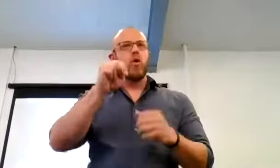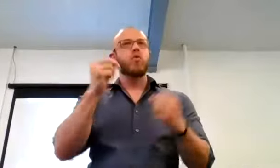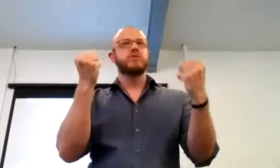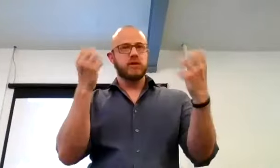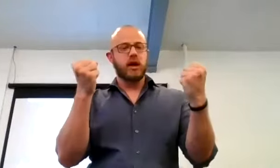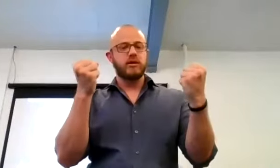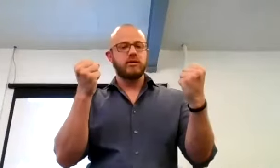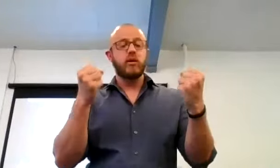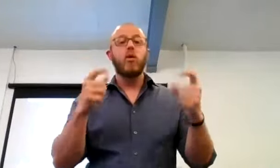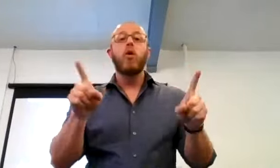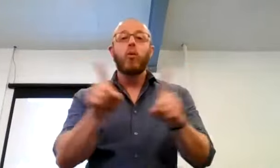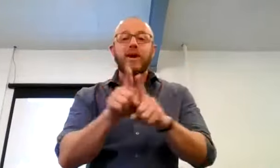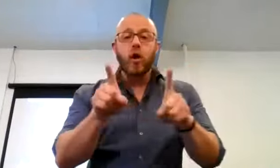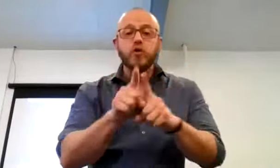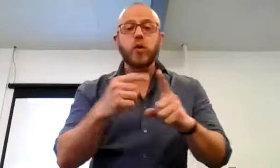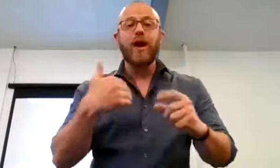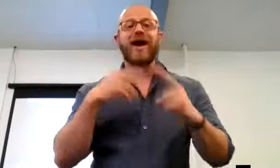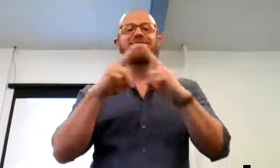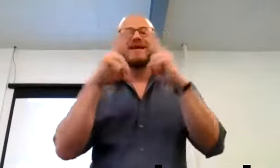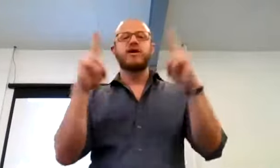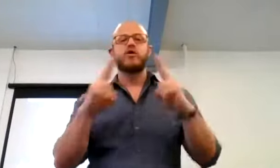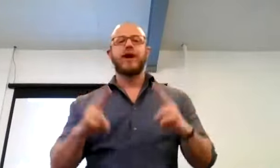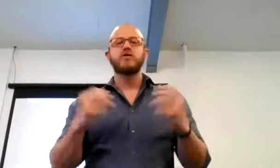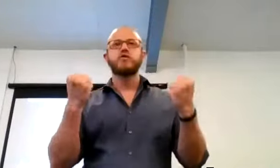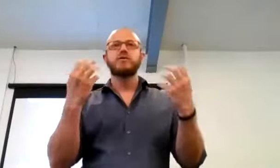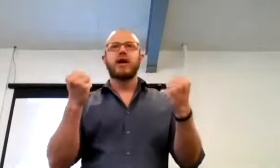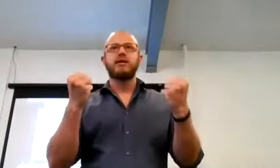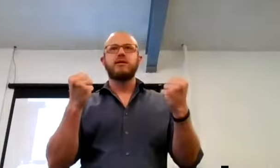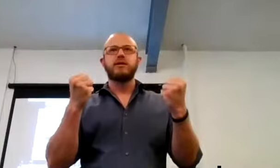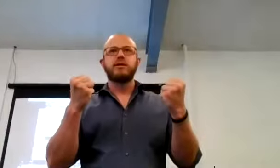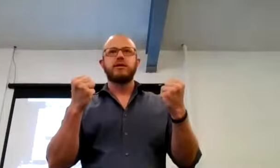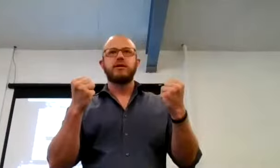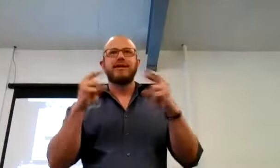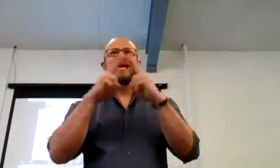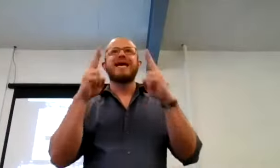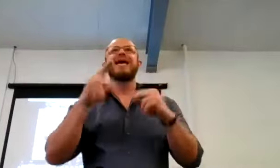their own signs. And also, even in